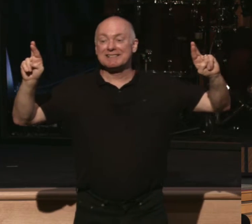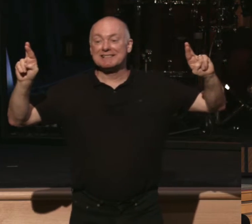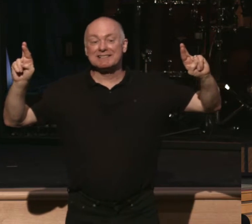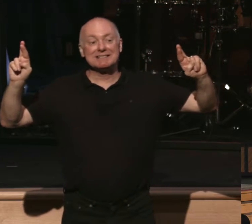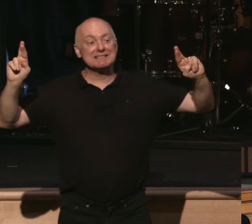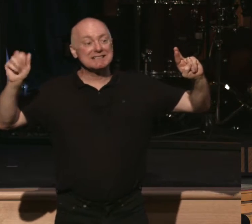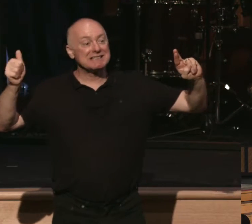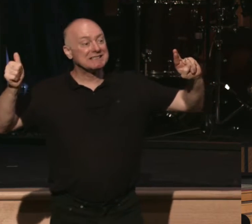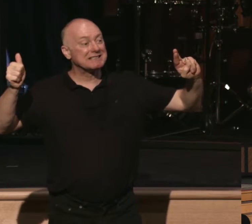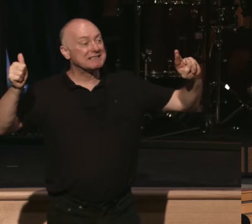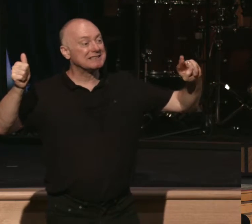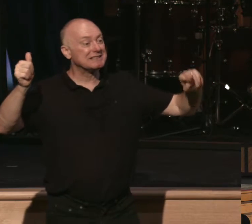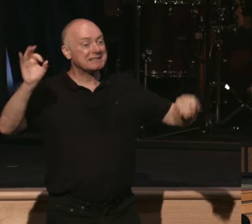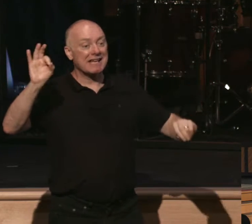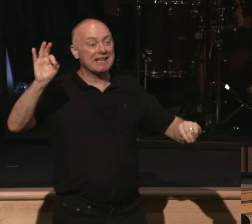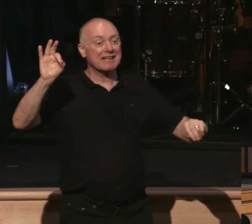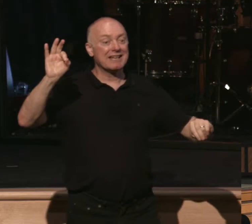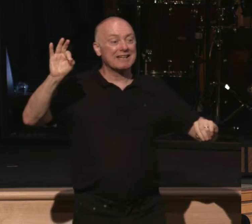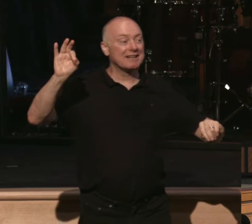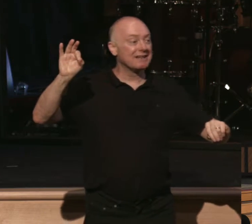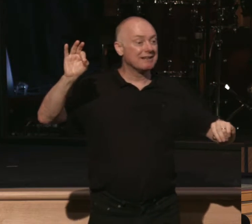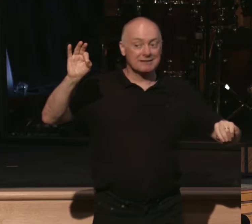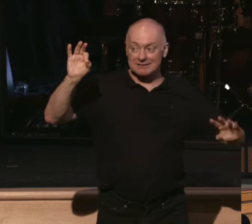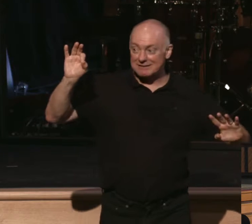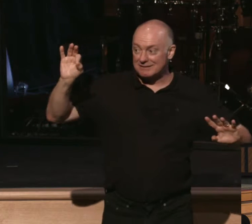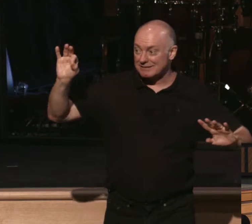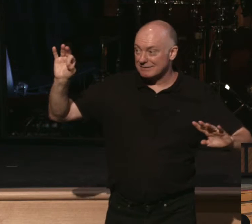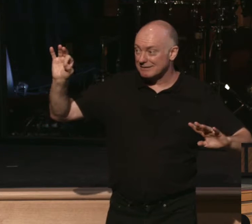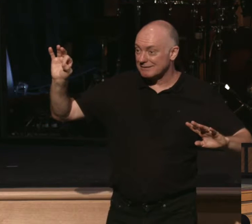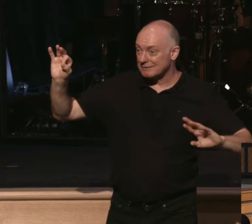10. 9. Are we there?